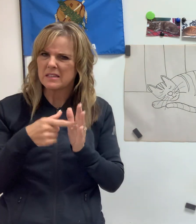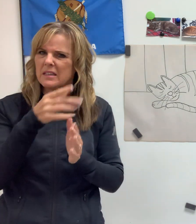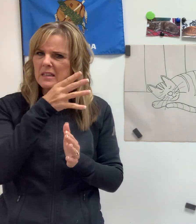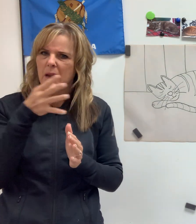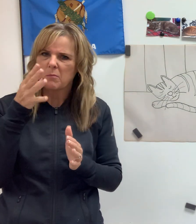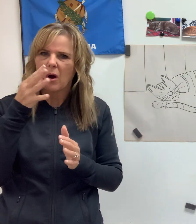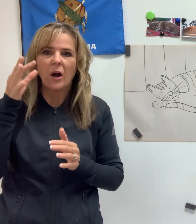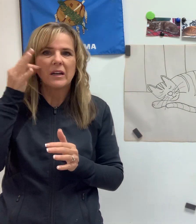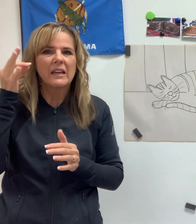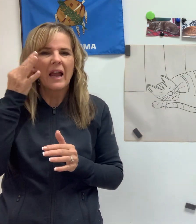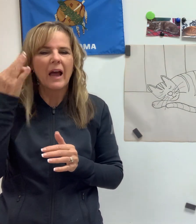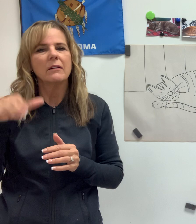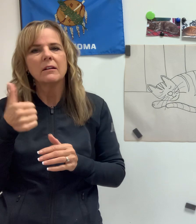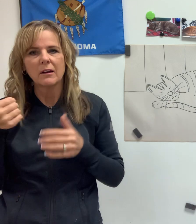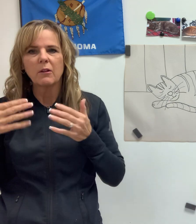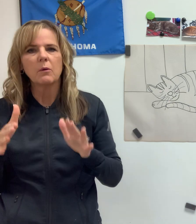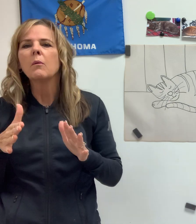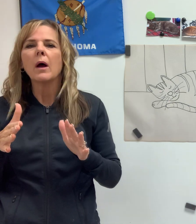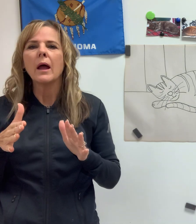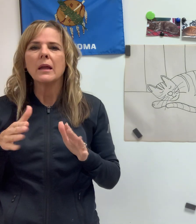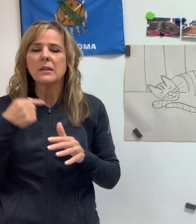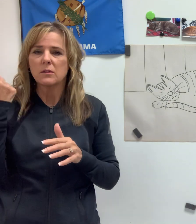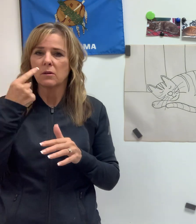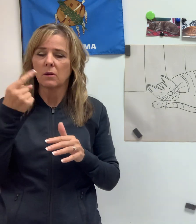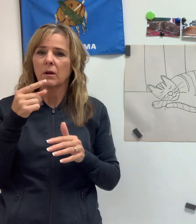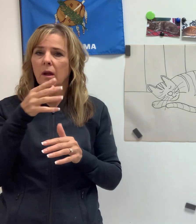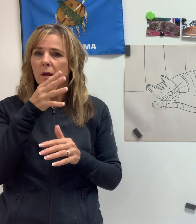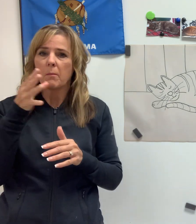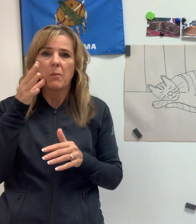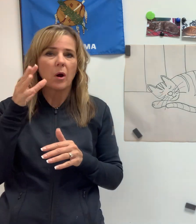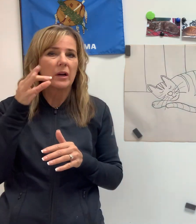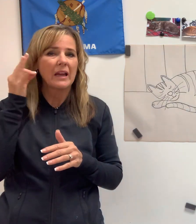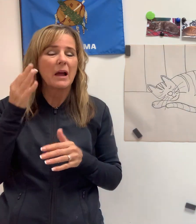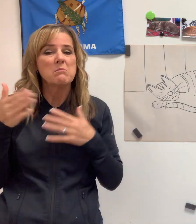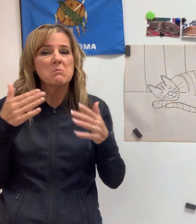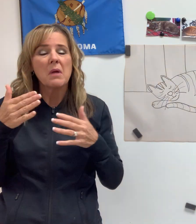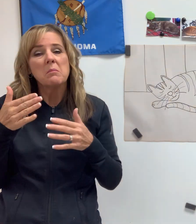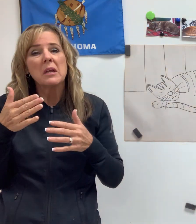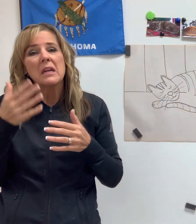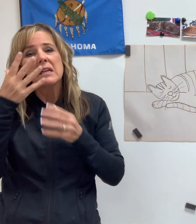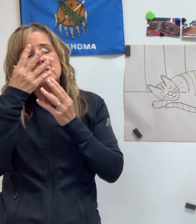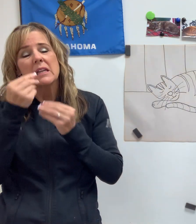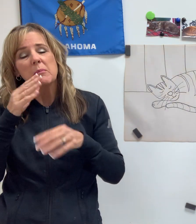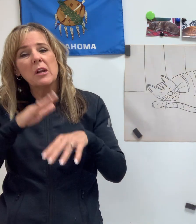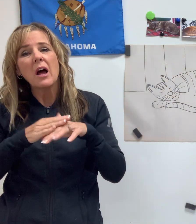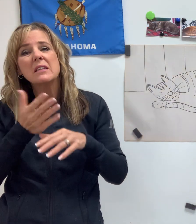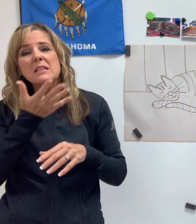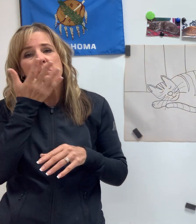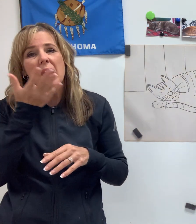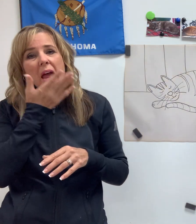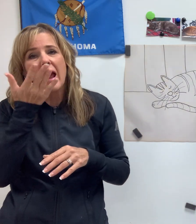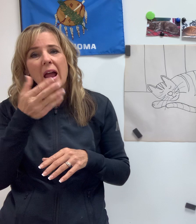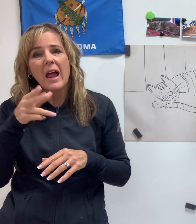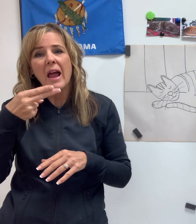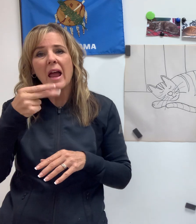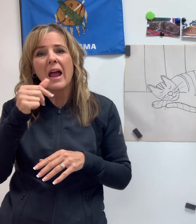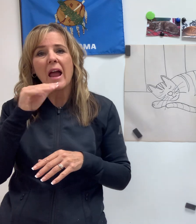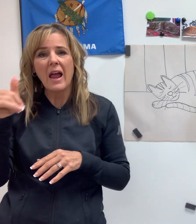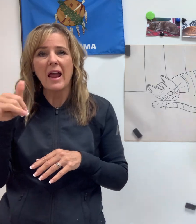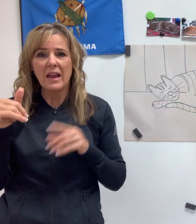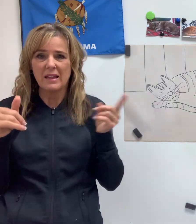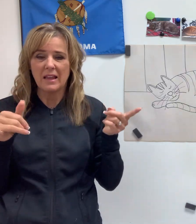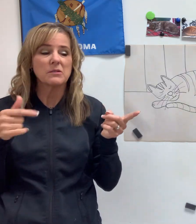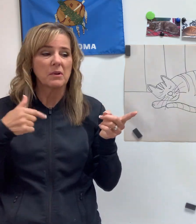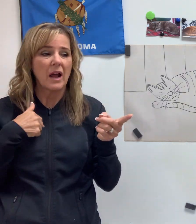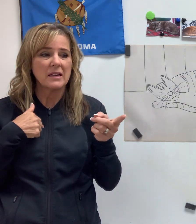cat. Another way that it's gonna look like a barn cat, maybe he's sleeping on some hay. That's what I did on my coloring